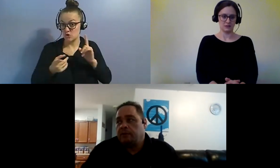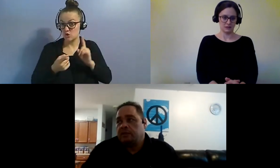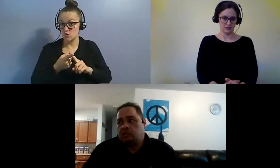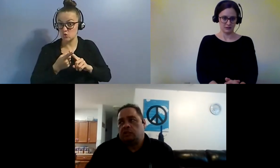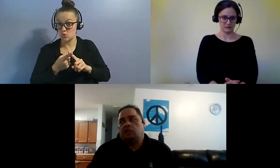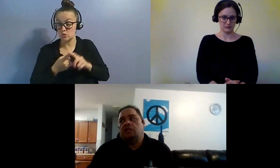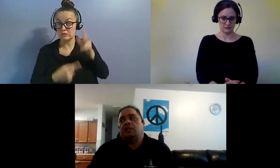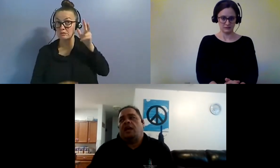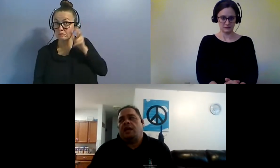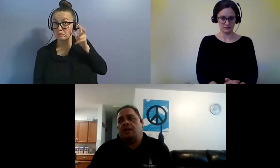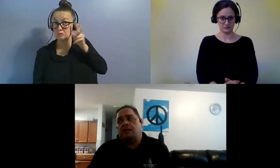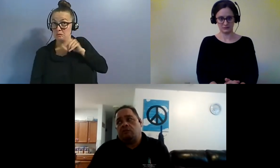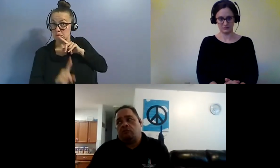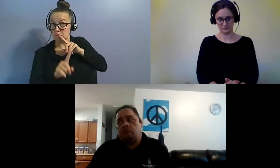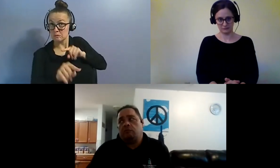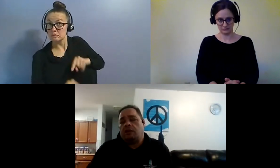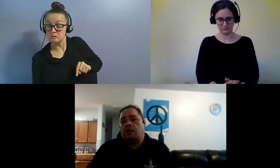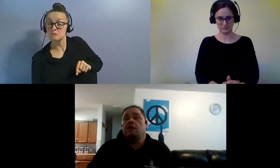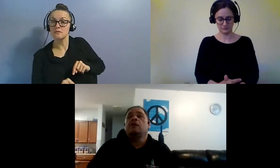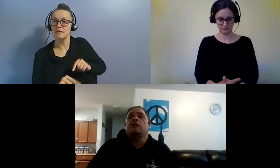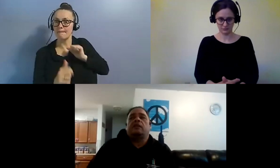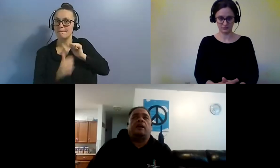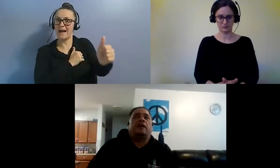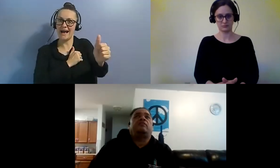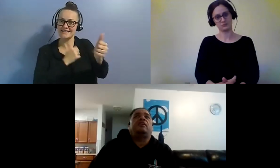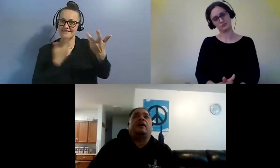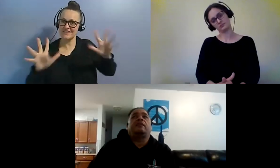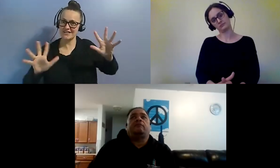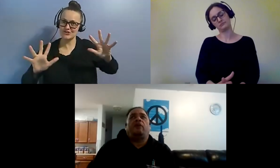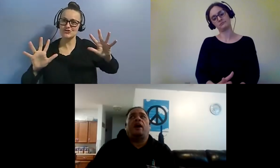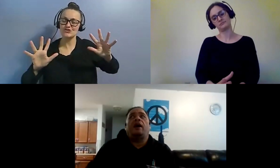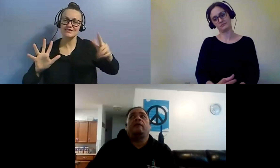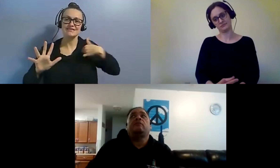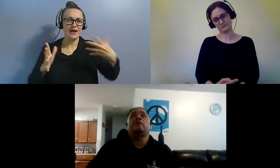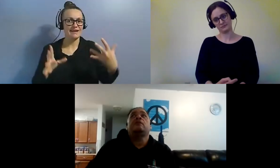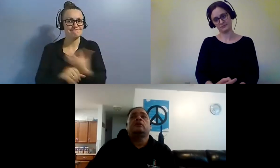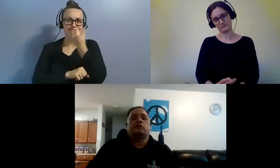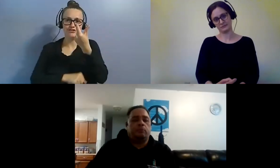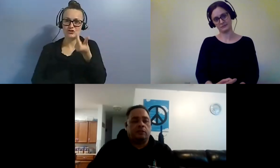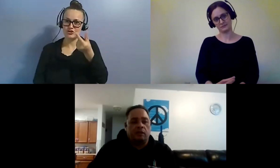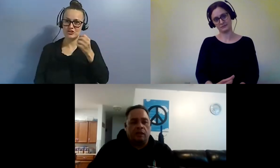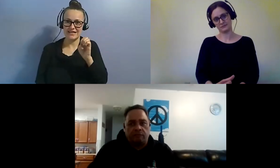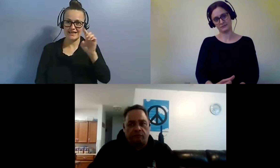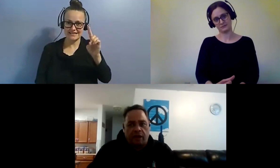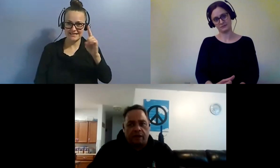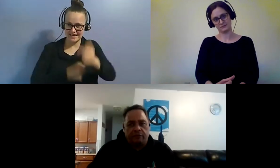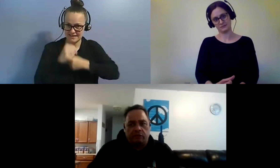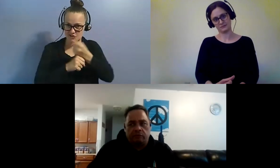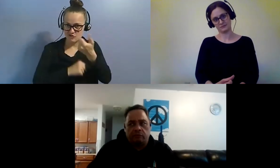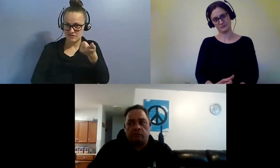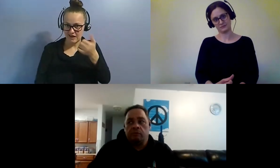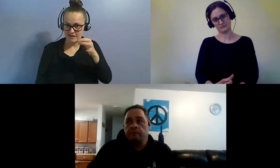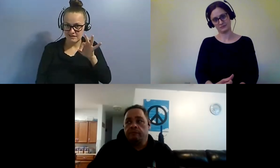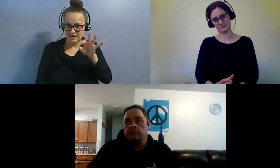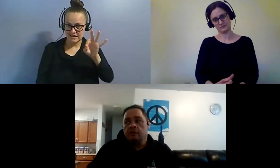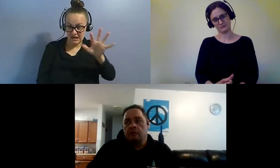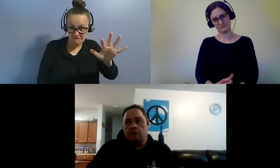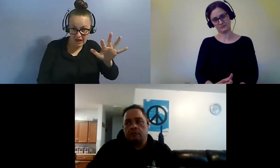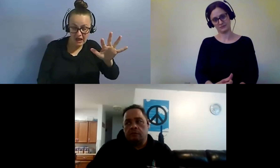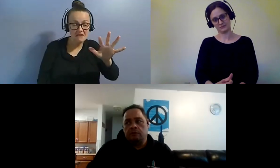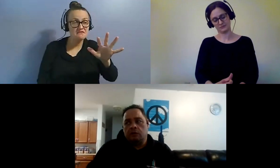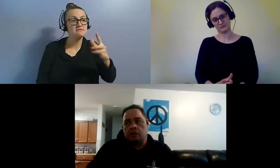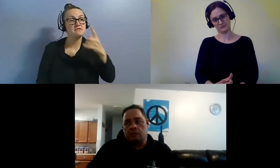have my GED in hand in 1995, spent the next 5 years